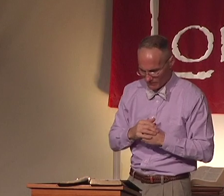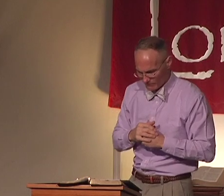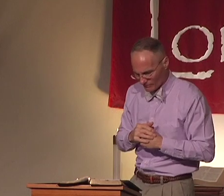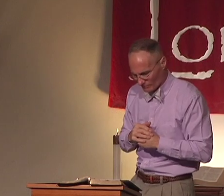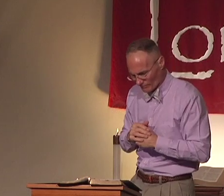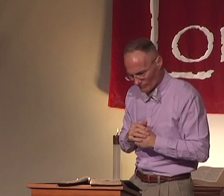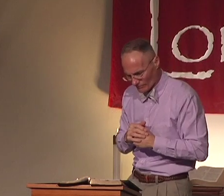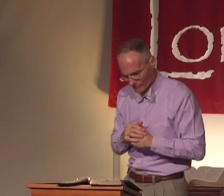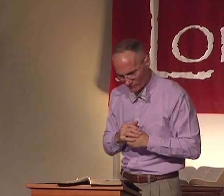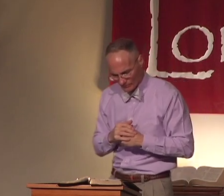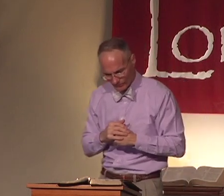me.